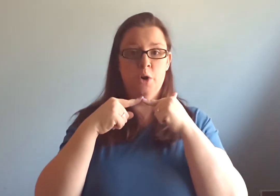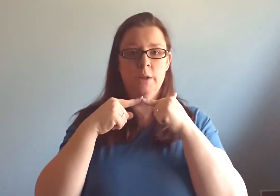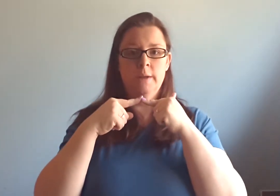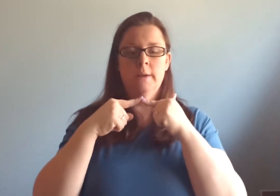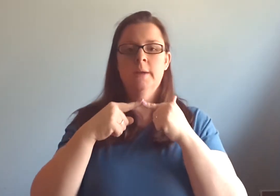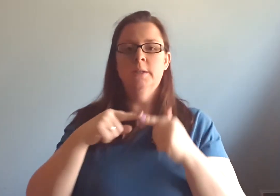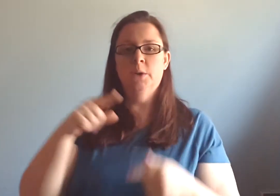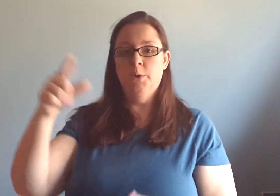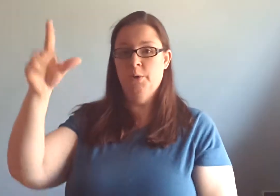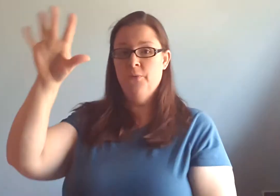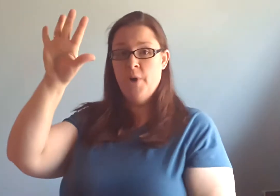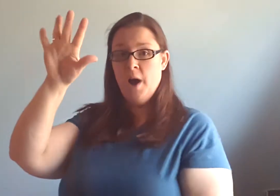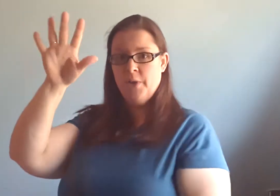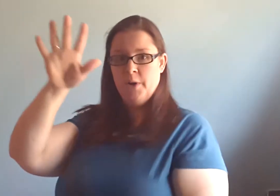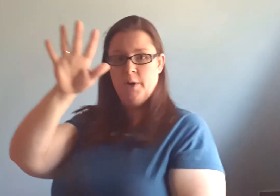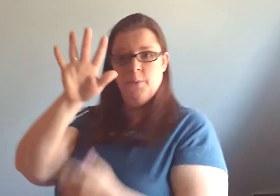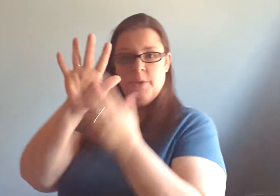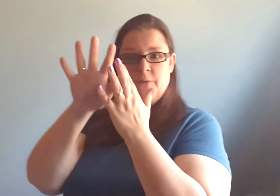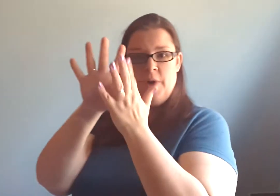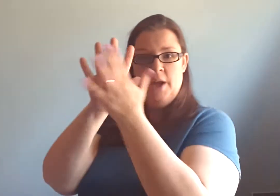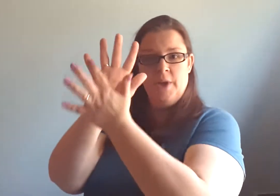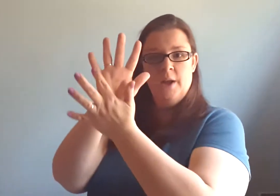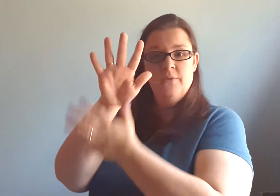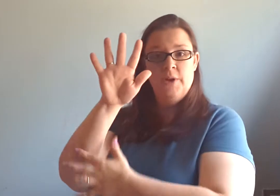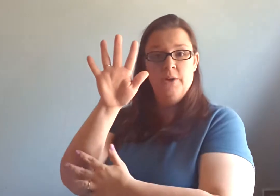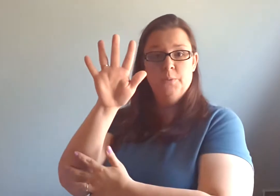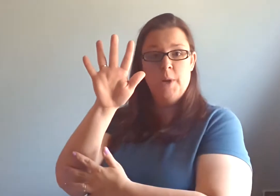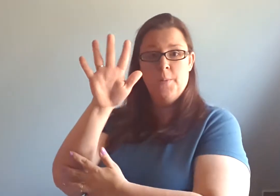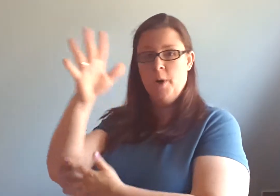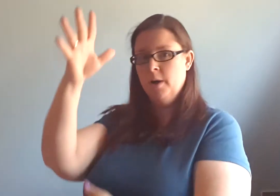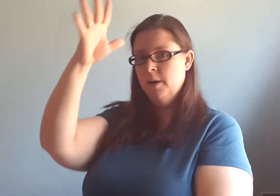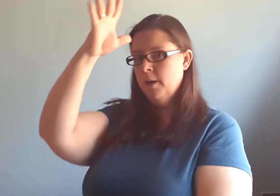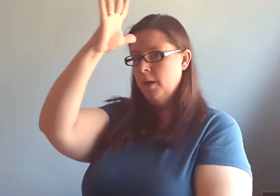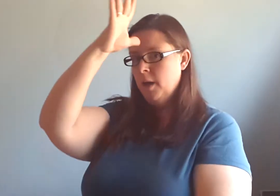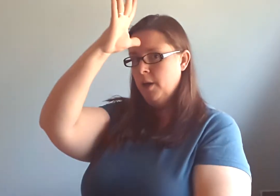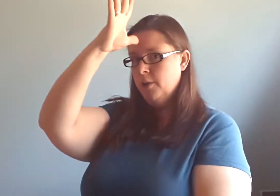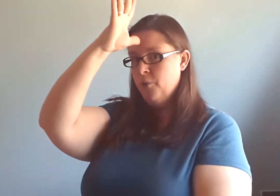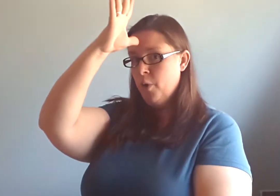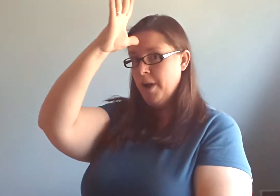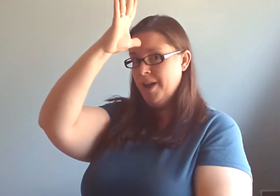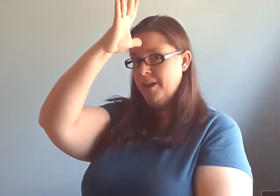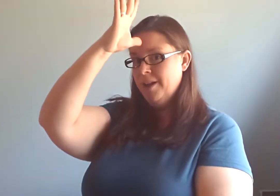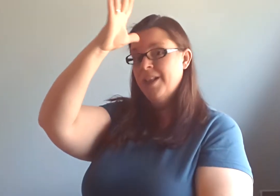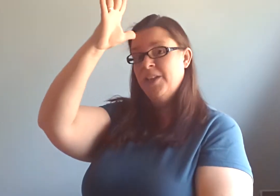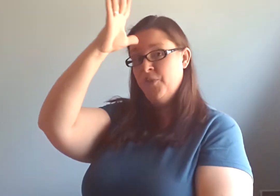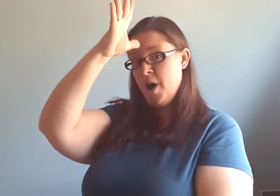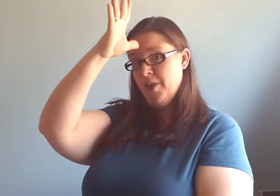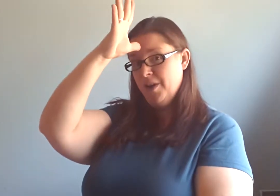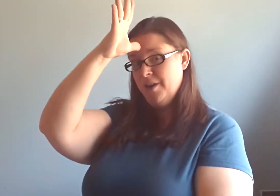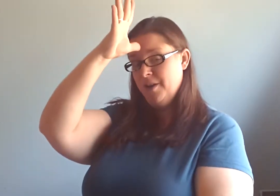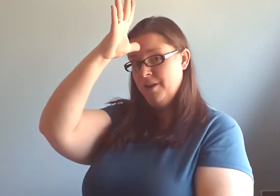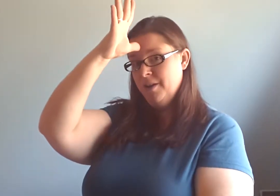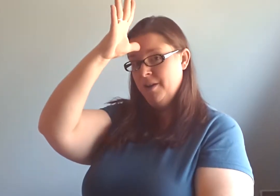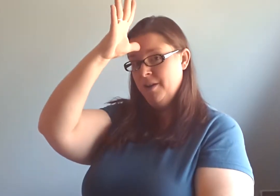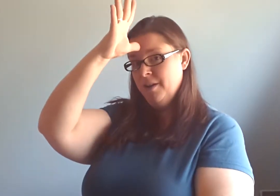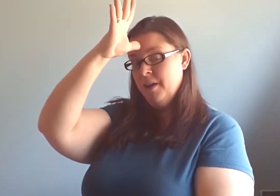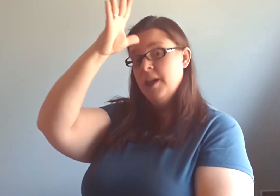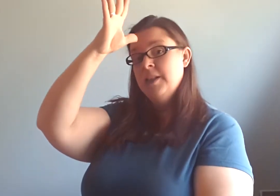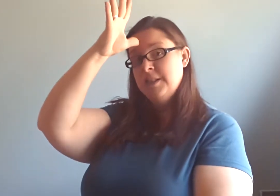girl. So you do father with your 5 hand, fingers spread apart. And on your forehead, that's father. The